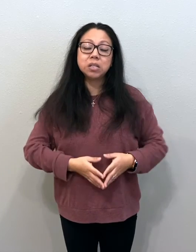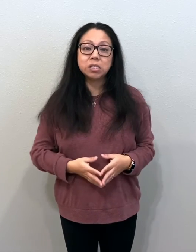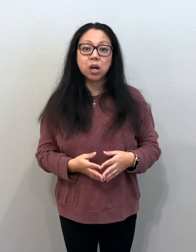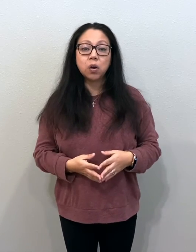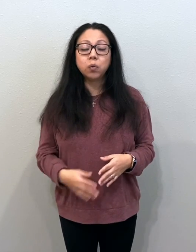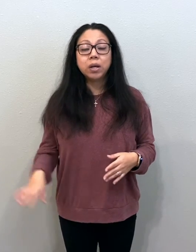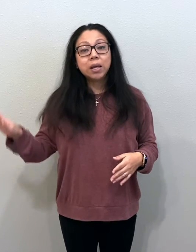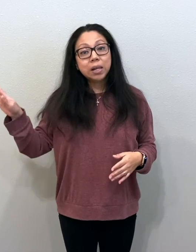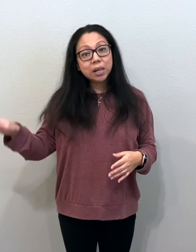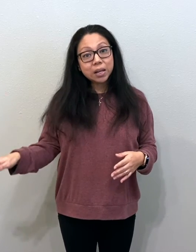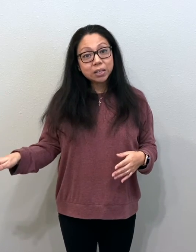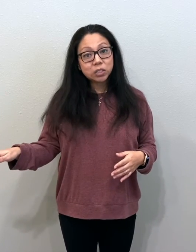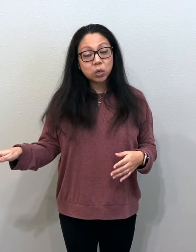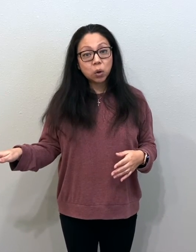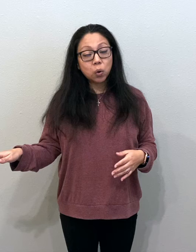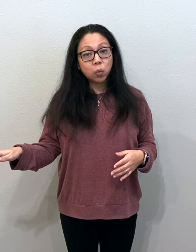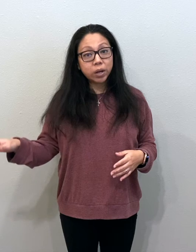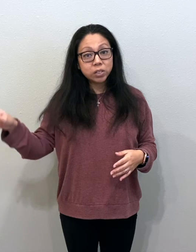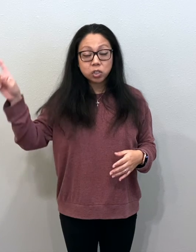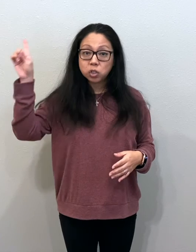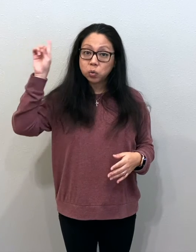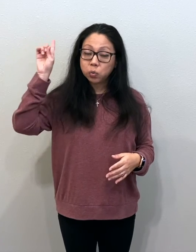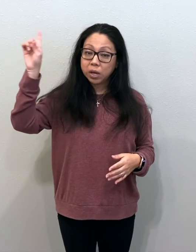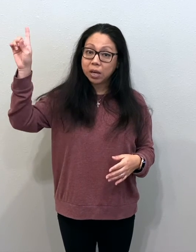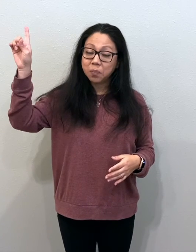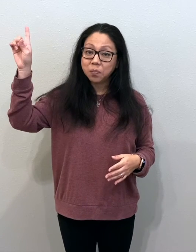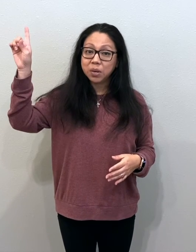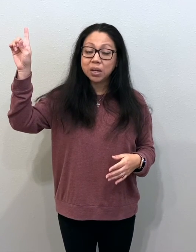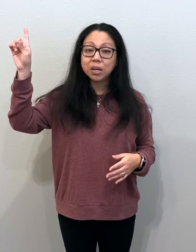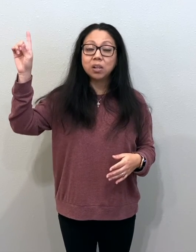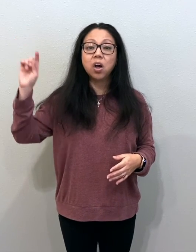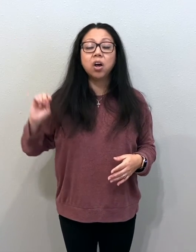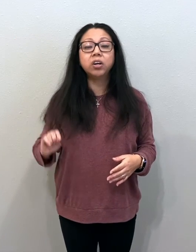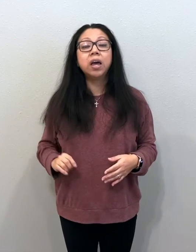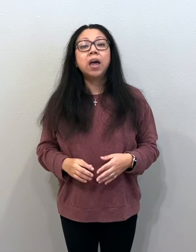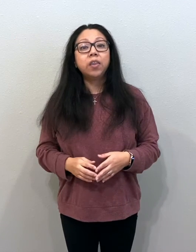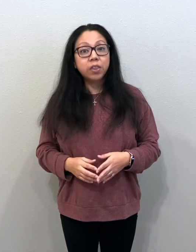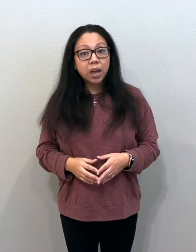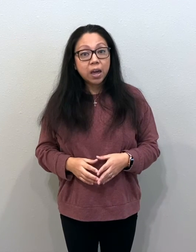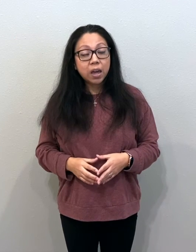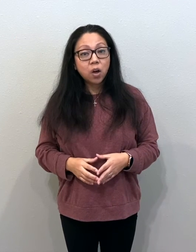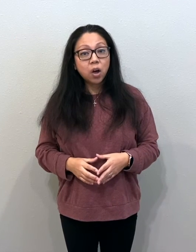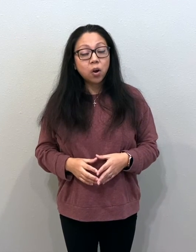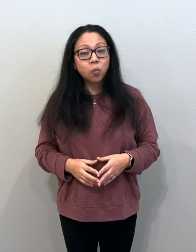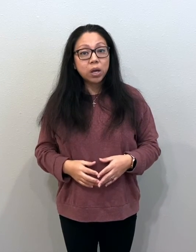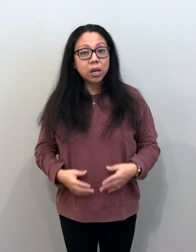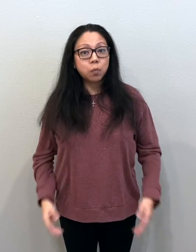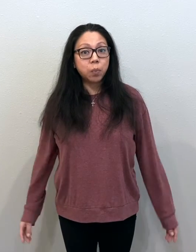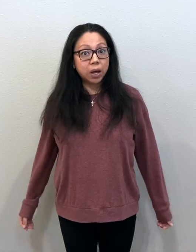so. Little ones to him belong. They are weak, but